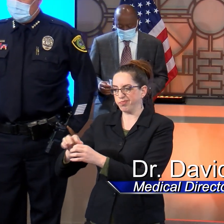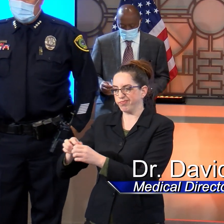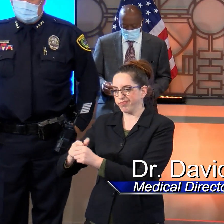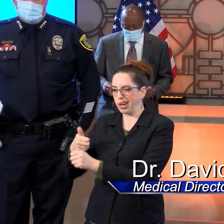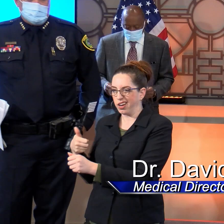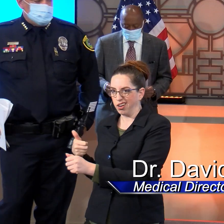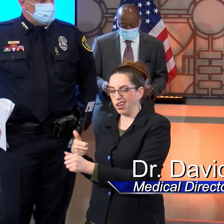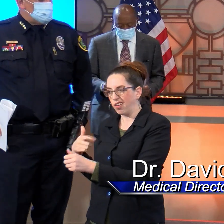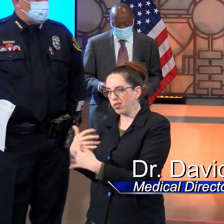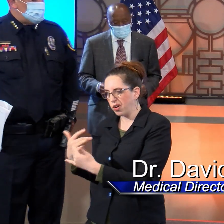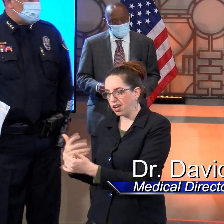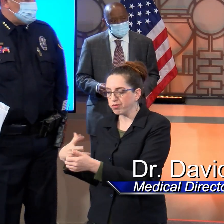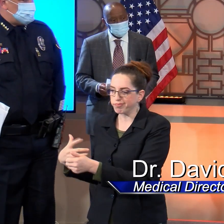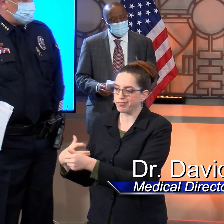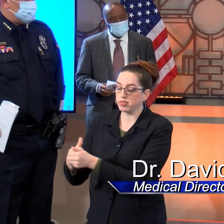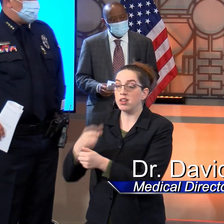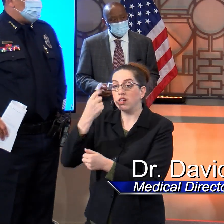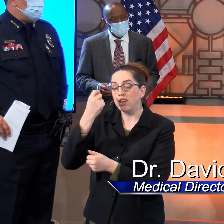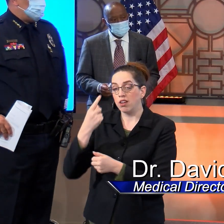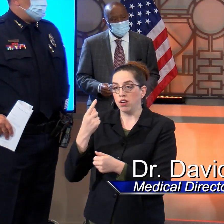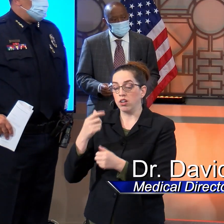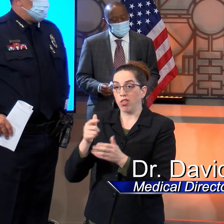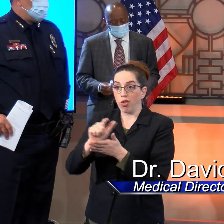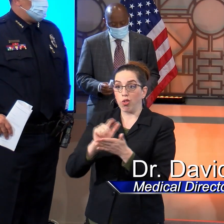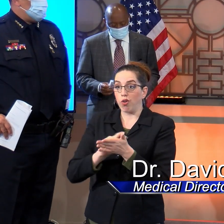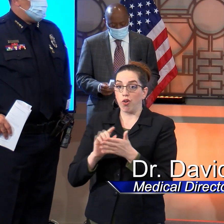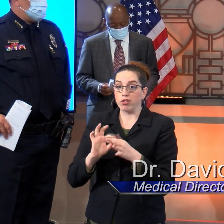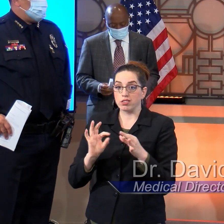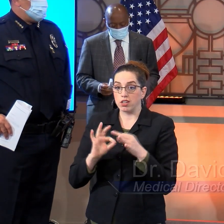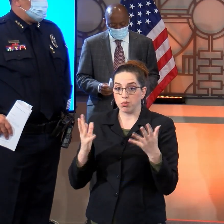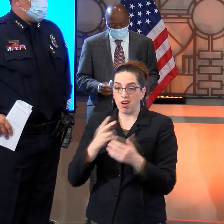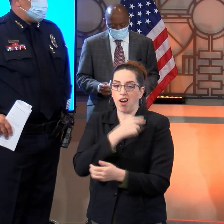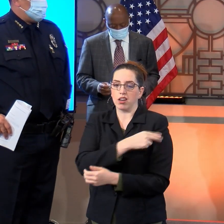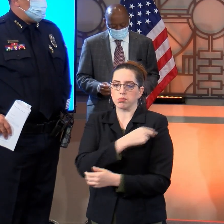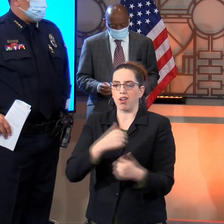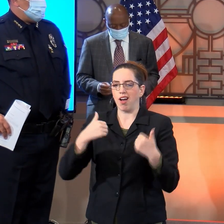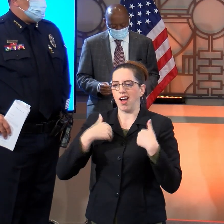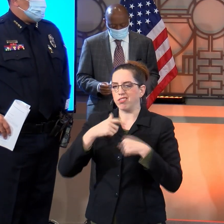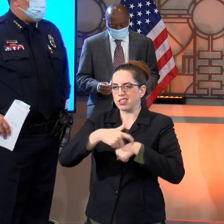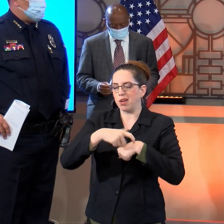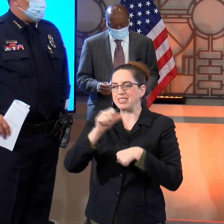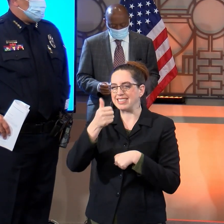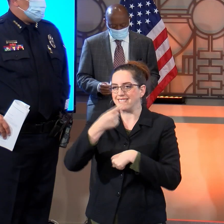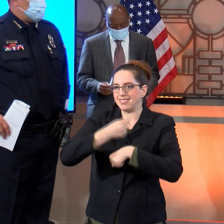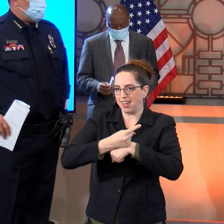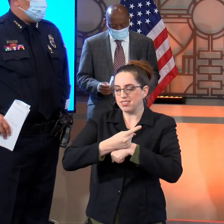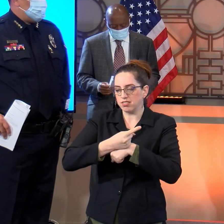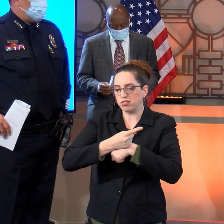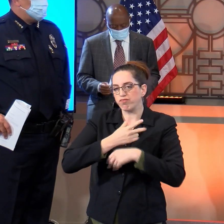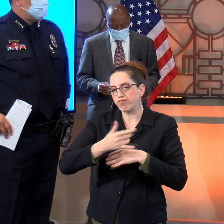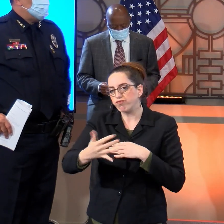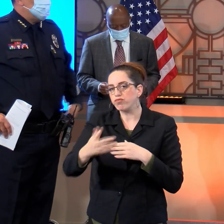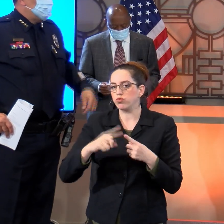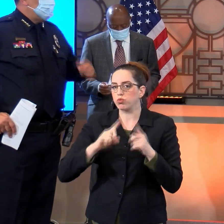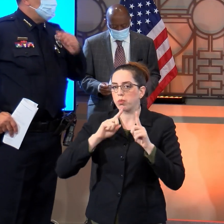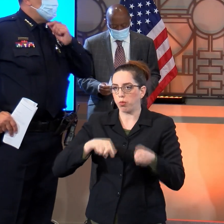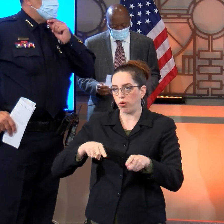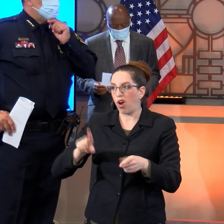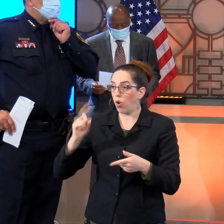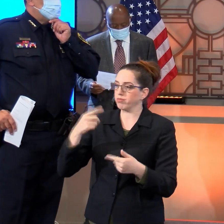so I want to explain that a little bit. So by law, hospitals have about 10 days to report, they have 10 days to report a